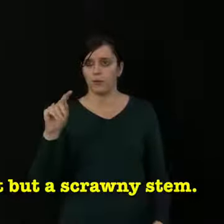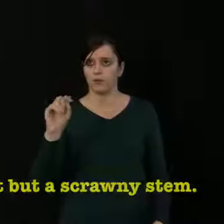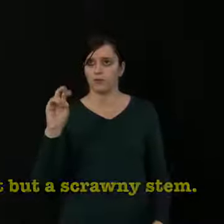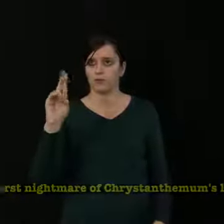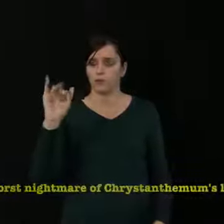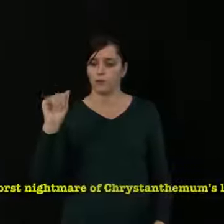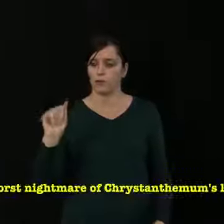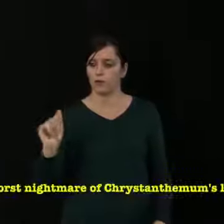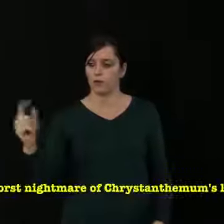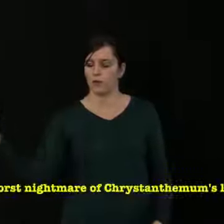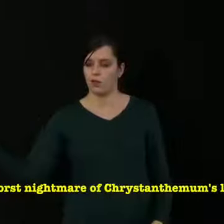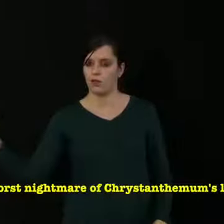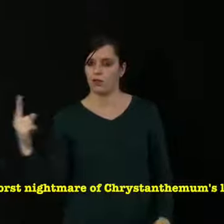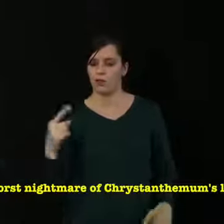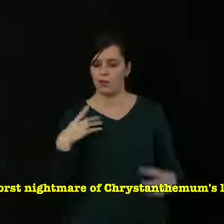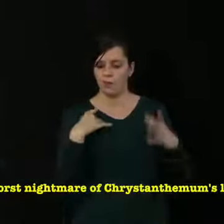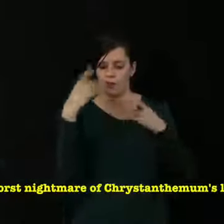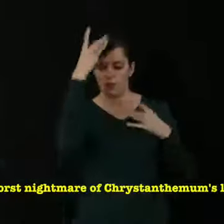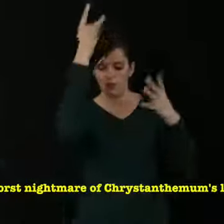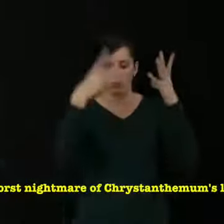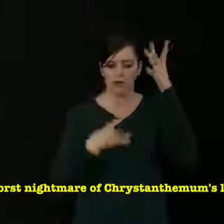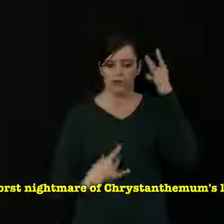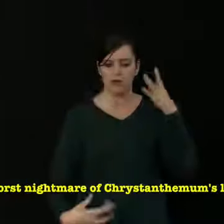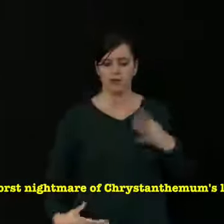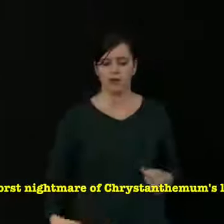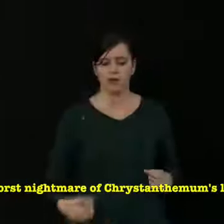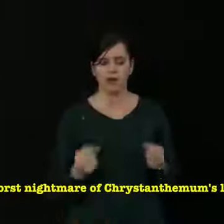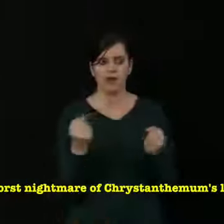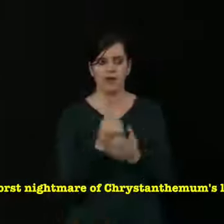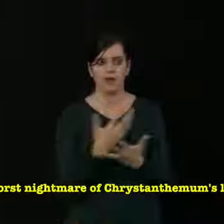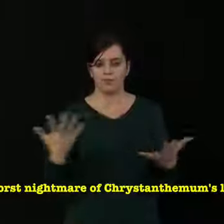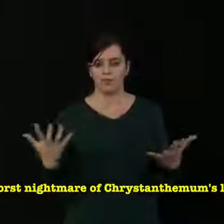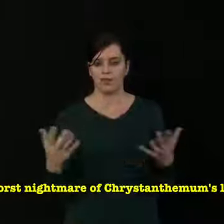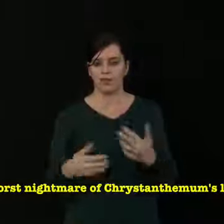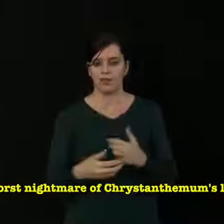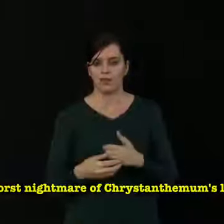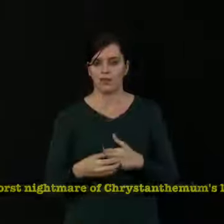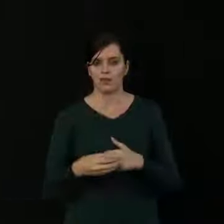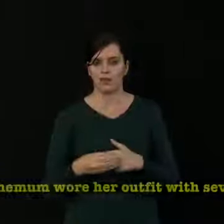stem. It was the worst nightmare of Chrysanthemum's life.